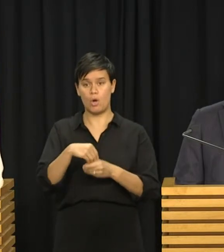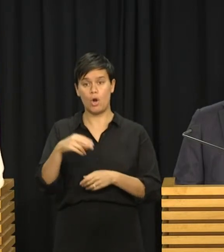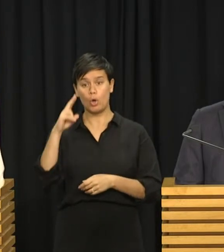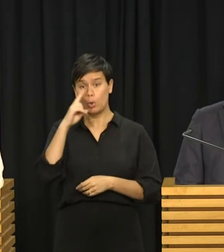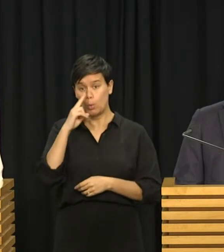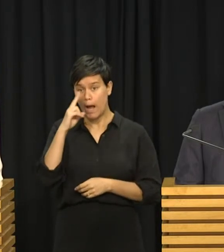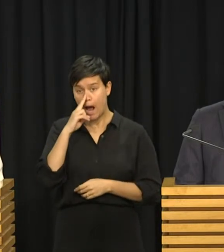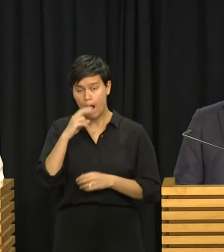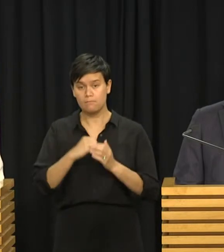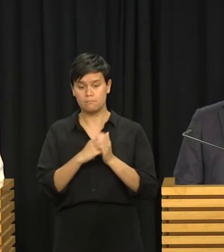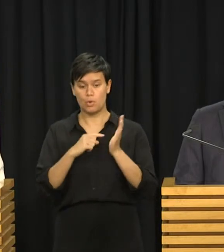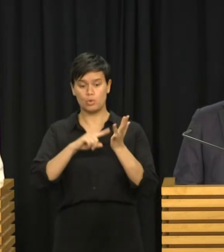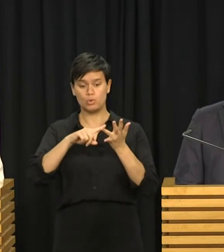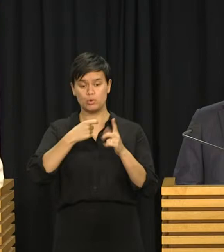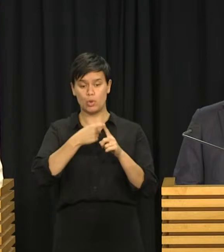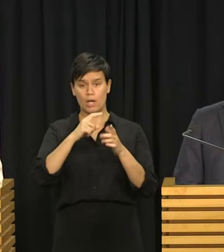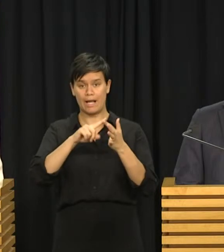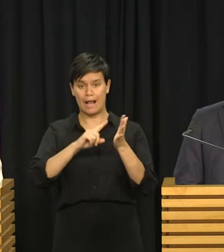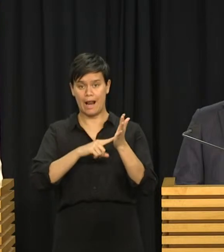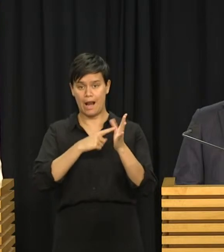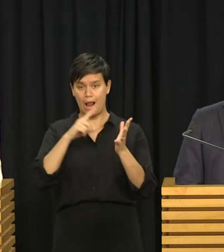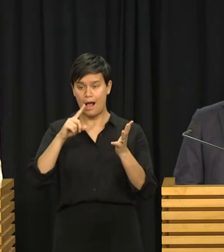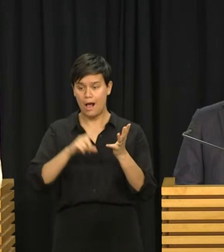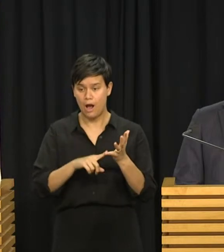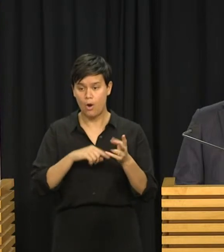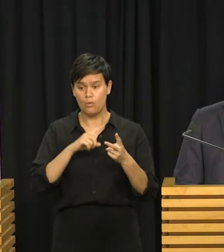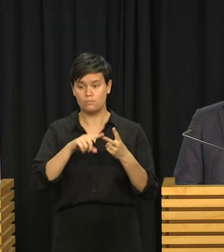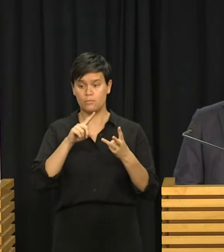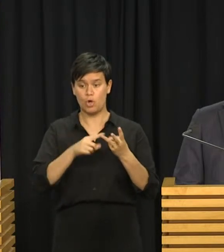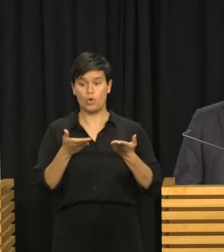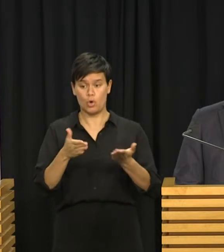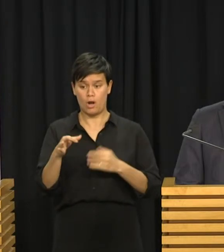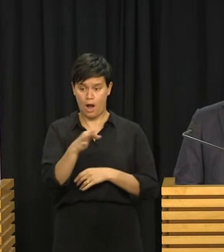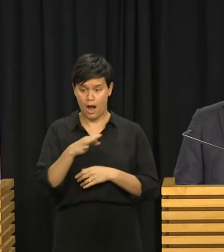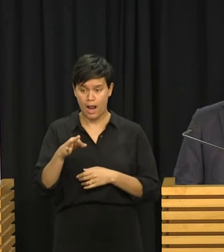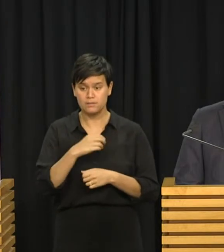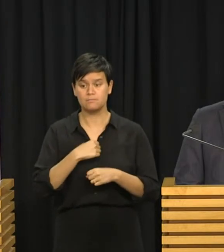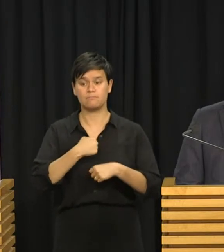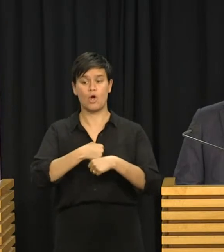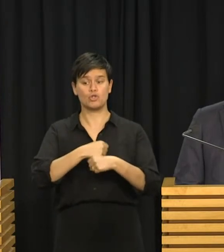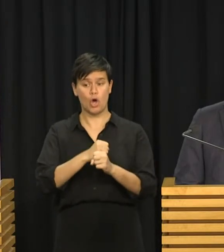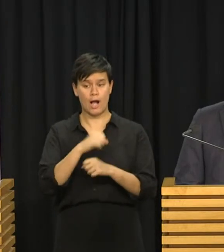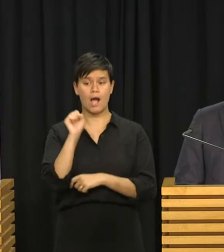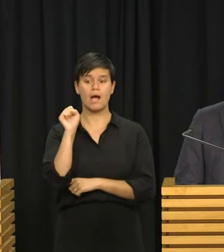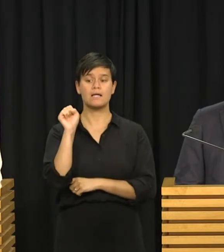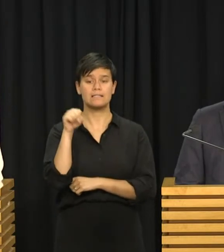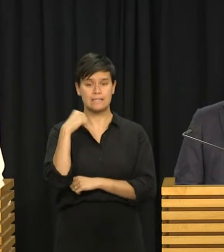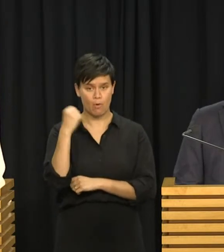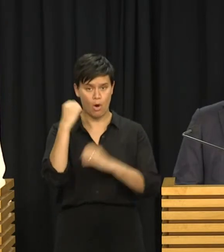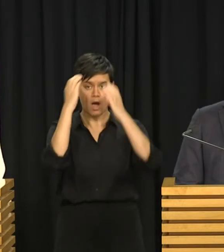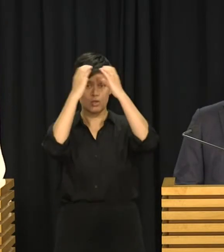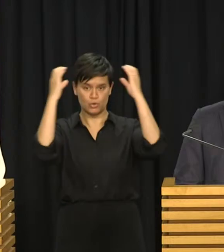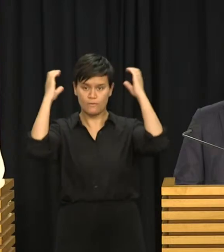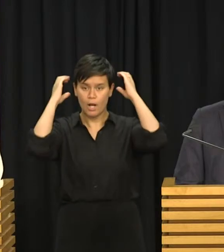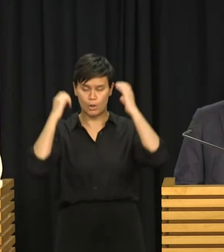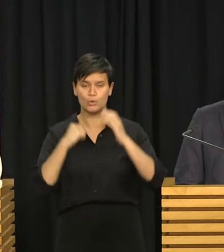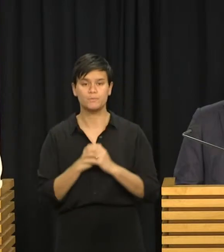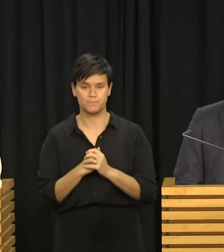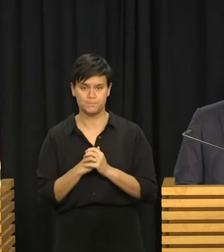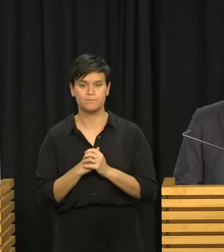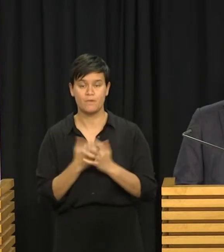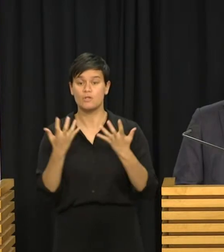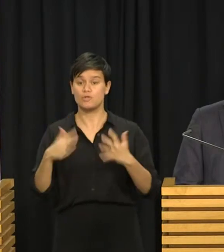as our close neighbours, Samoa, Tonga and Tuvalu. We've negotiated 4 bilateral advance purchase arrangements with